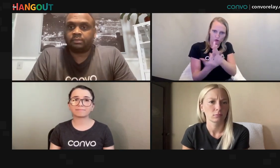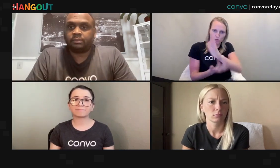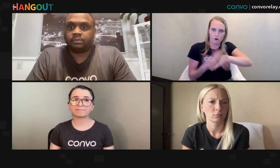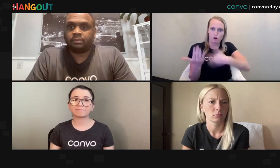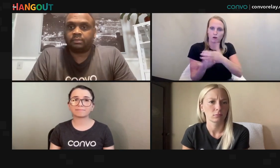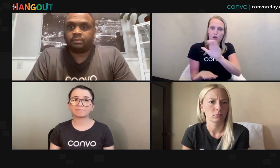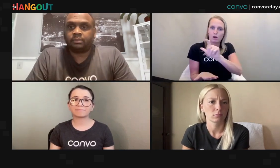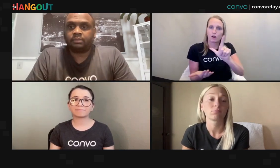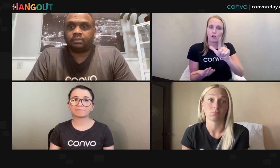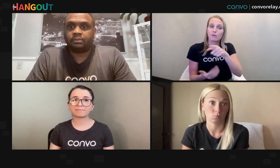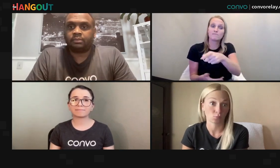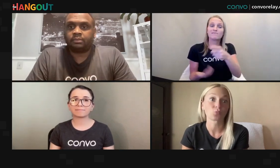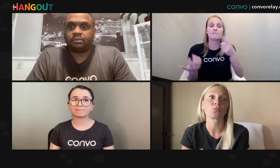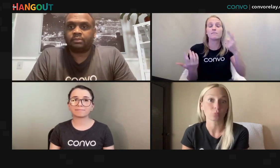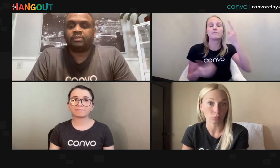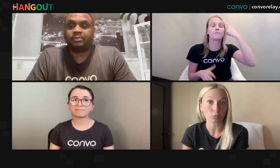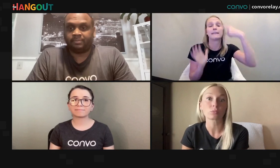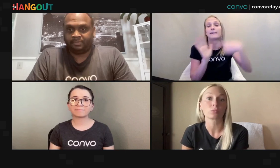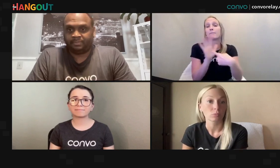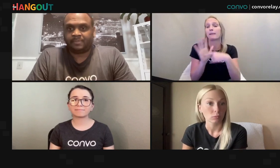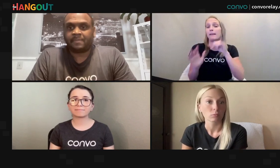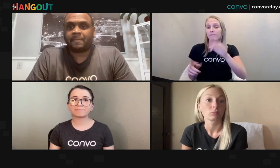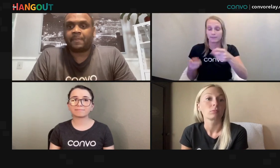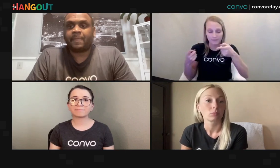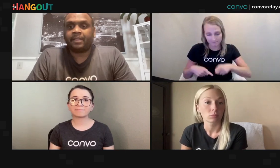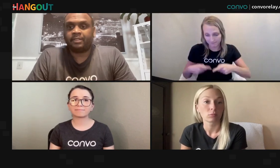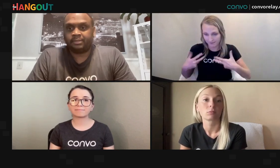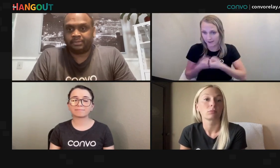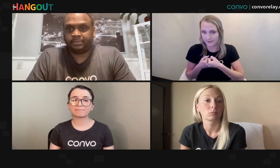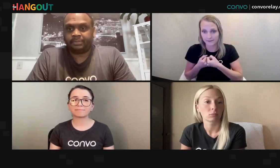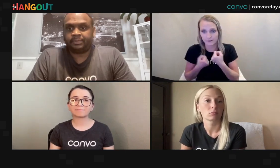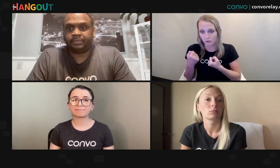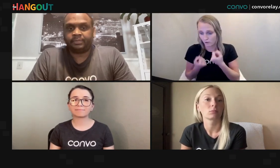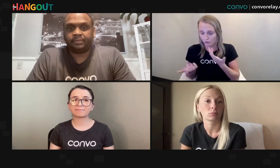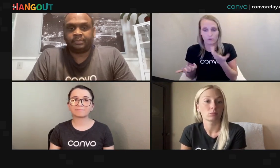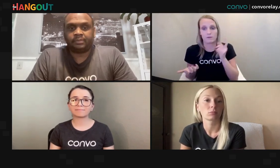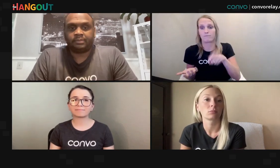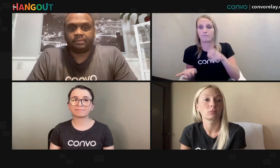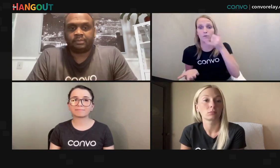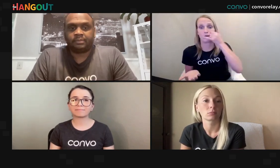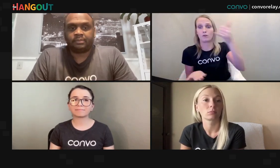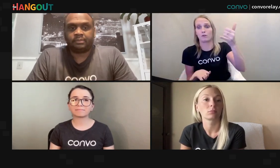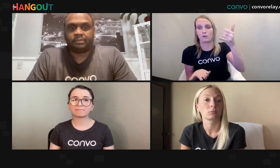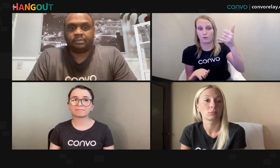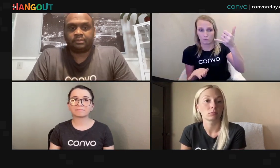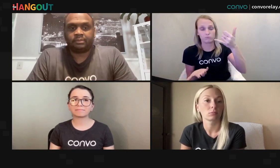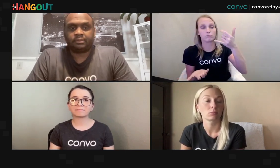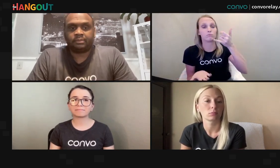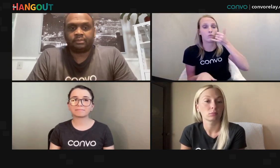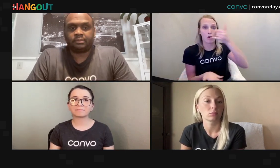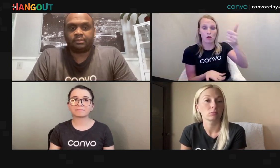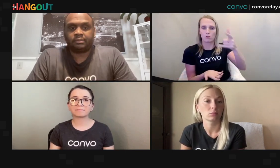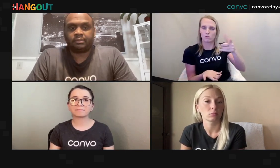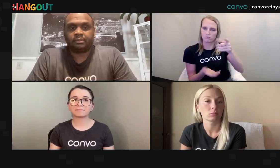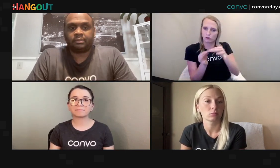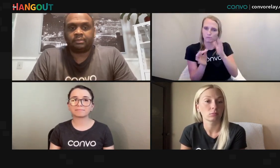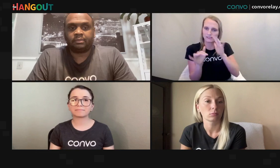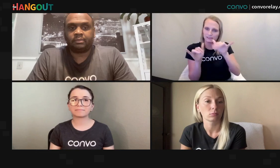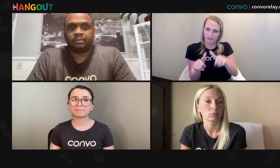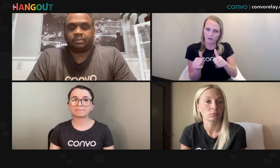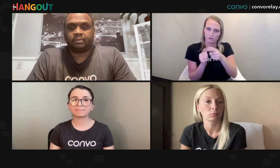because Convo will stay with you throughout the entire call. For example, if you're in a car wreck and you need to make a